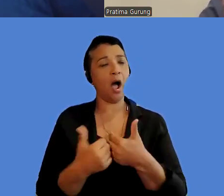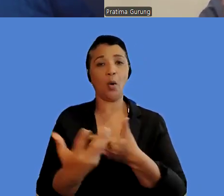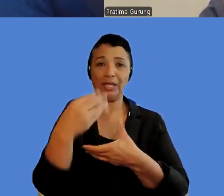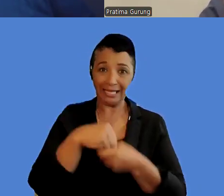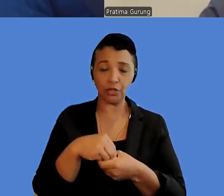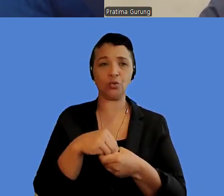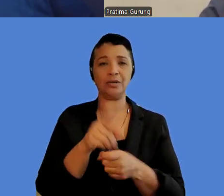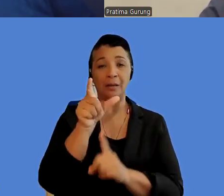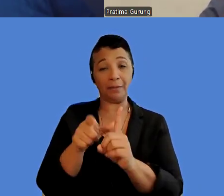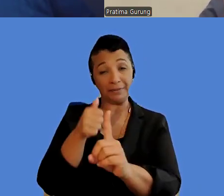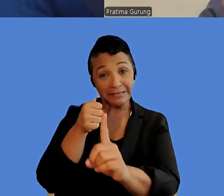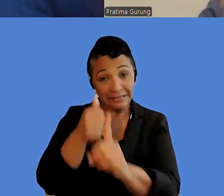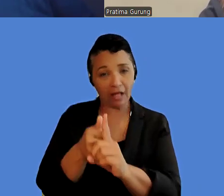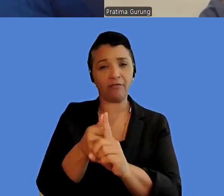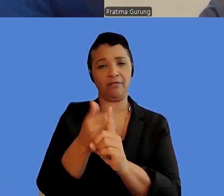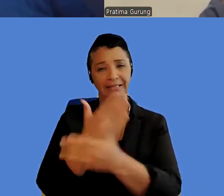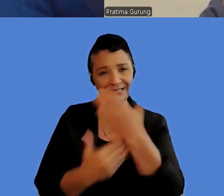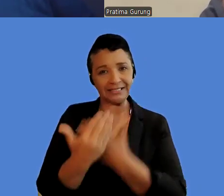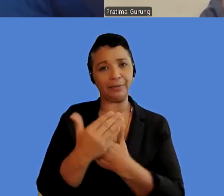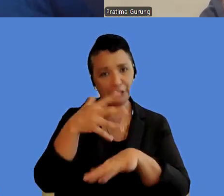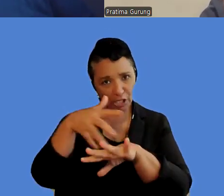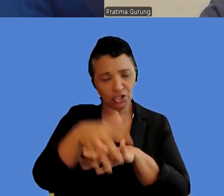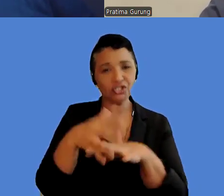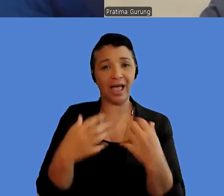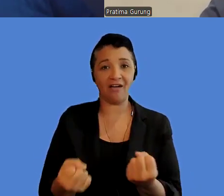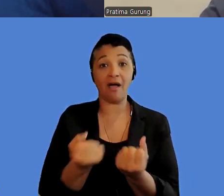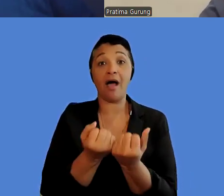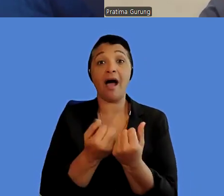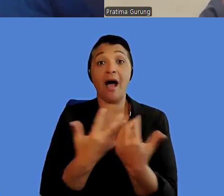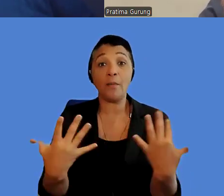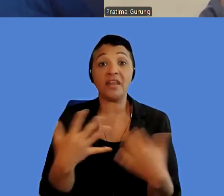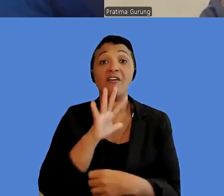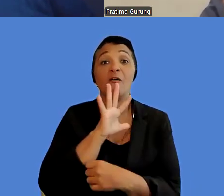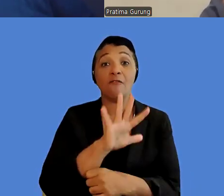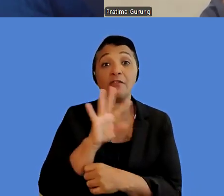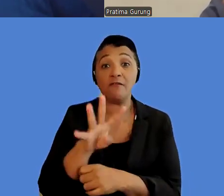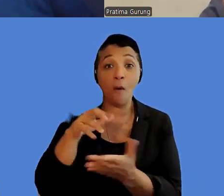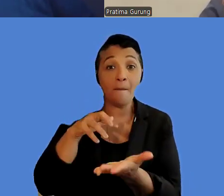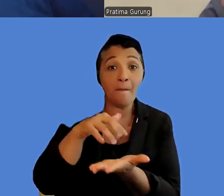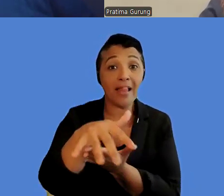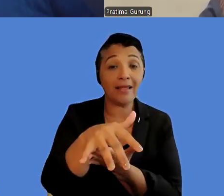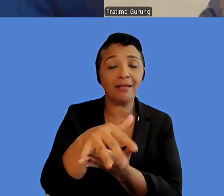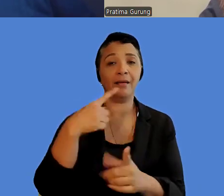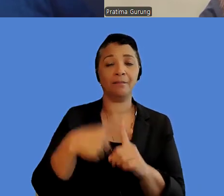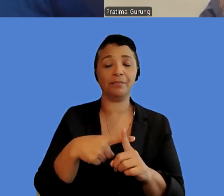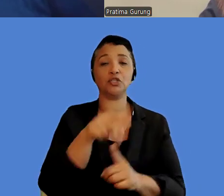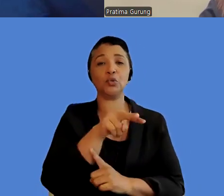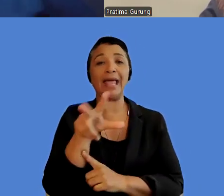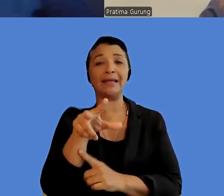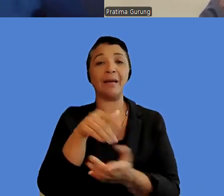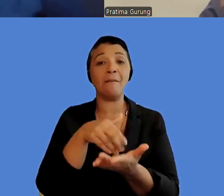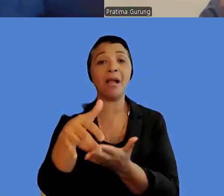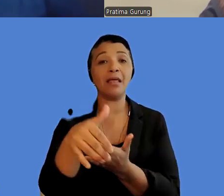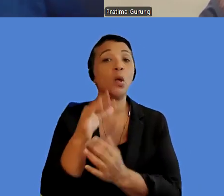Indigenous people with disabilities, who are 54 million and 28 million Indigenous